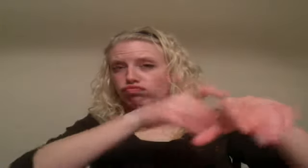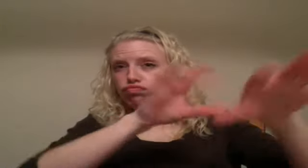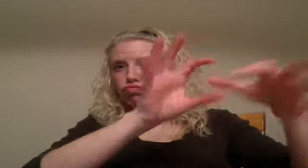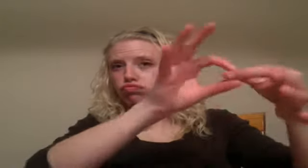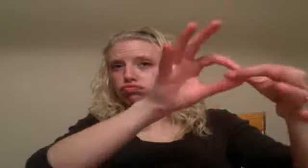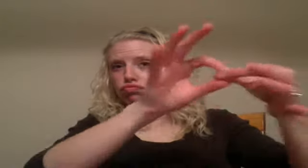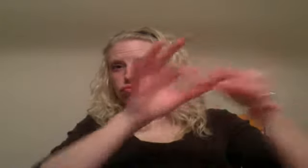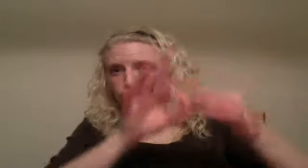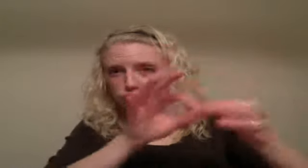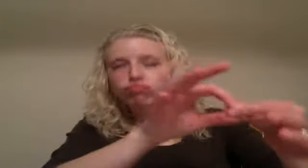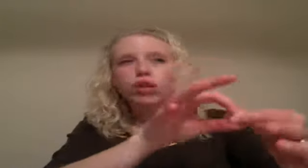what's going on around it.